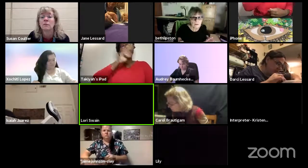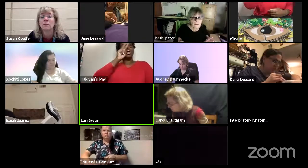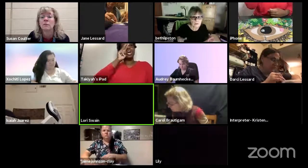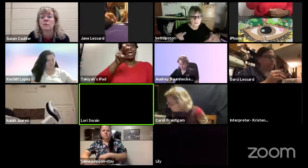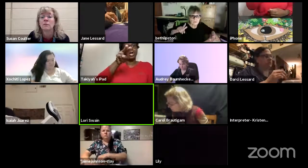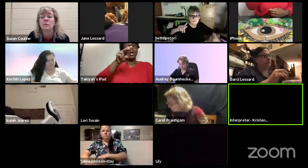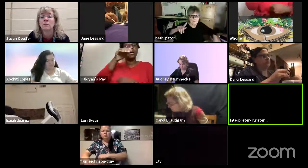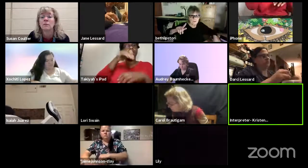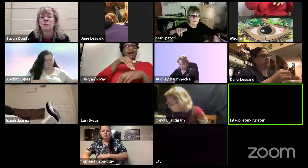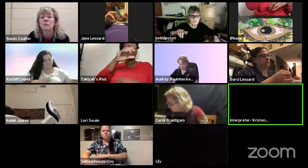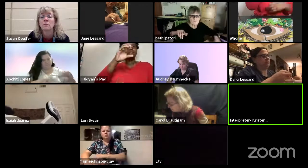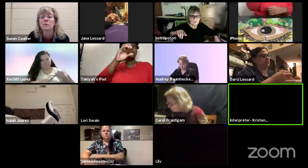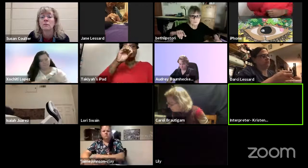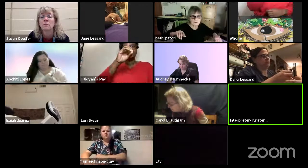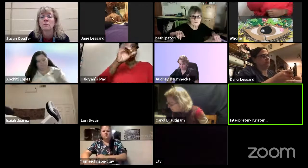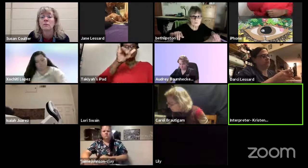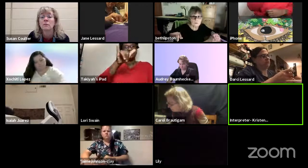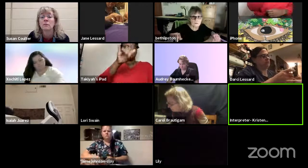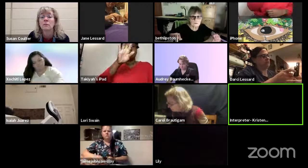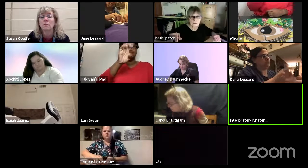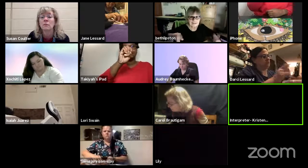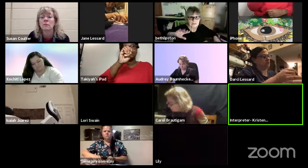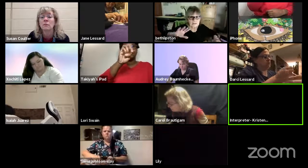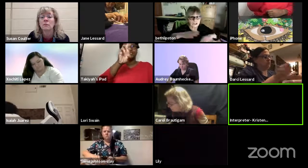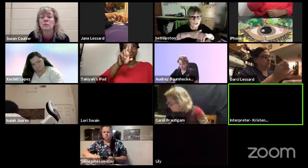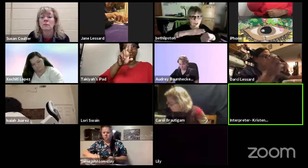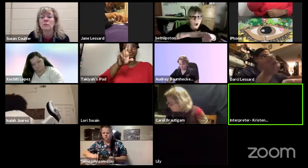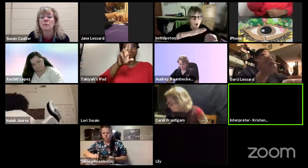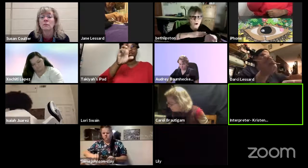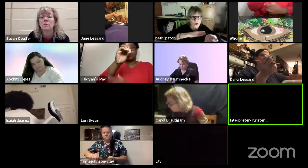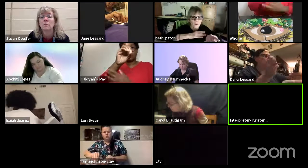So November 21st, if you look